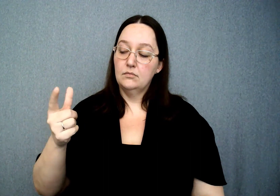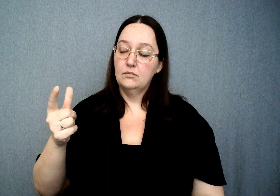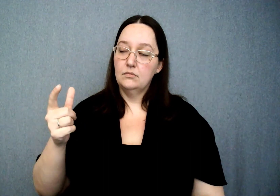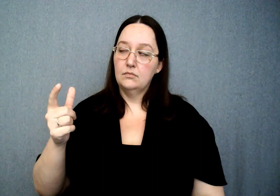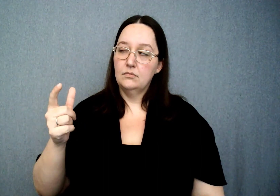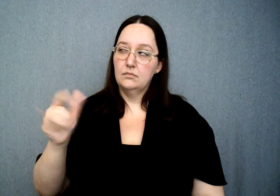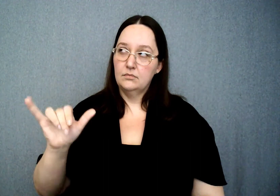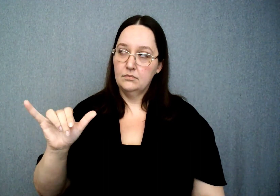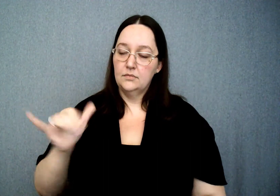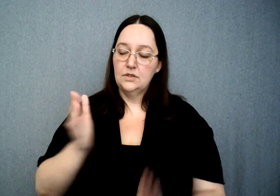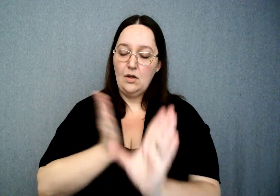agent suffix.